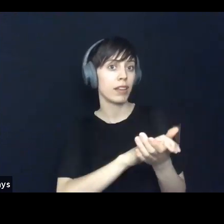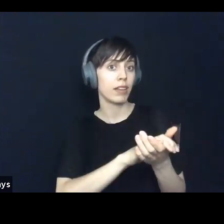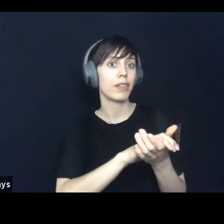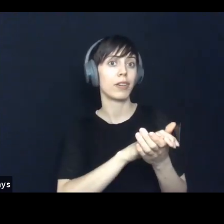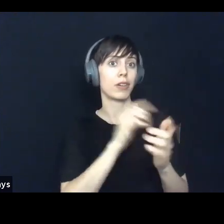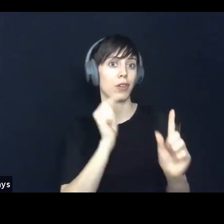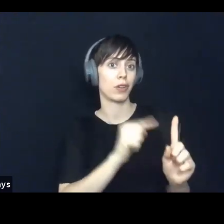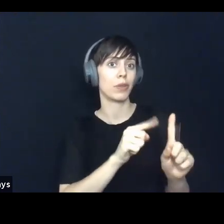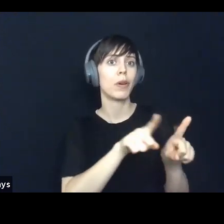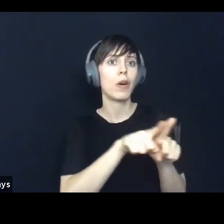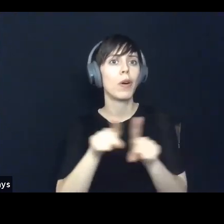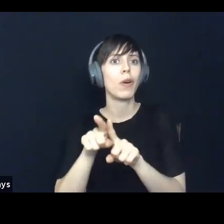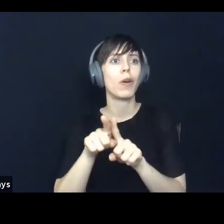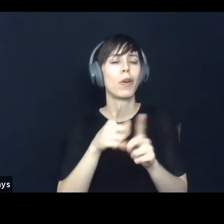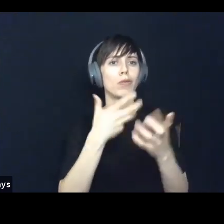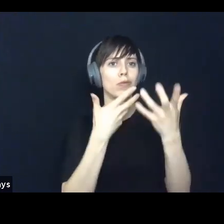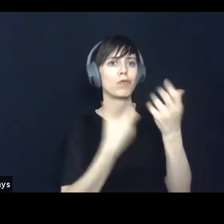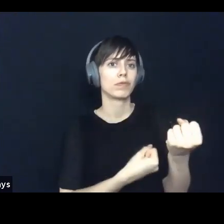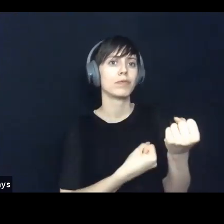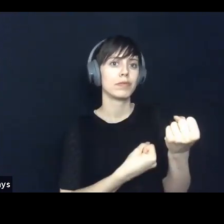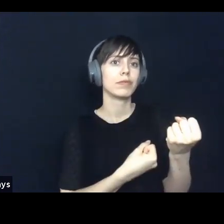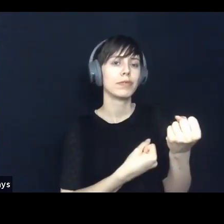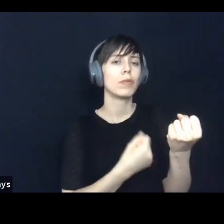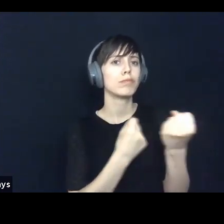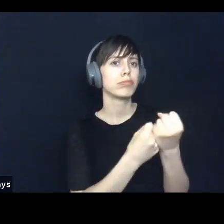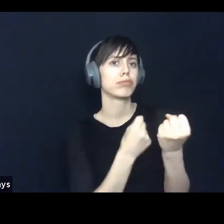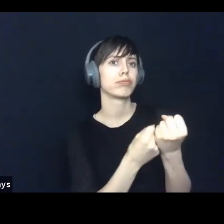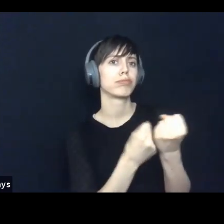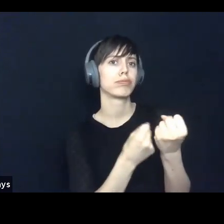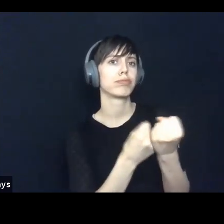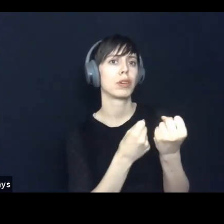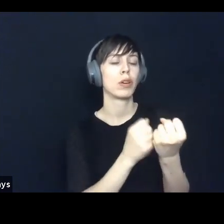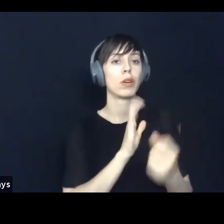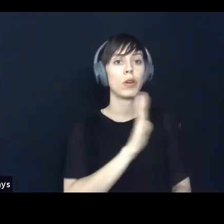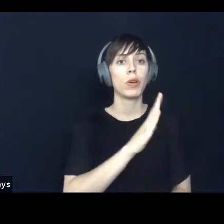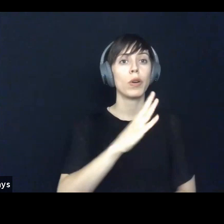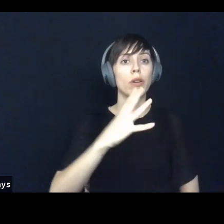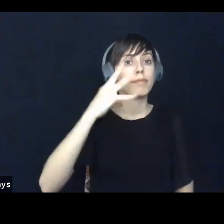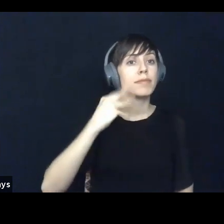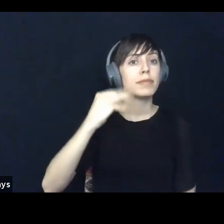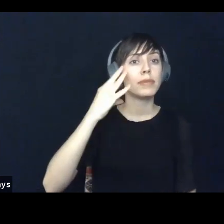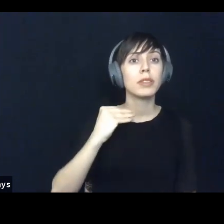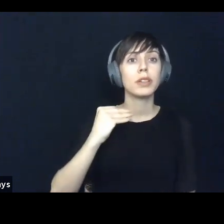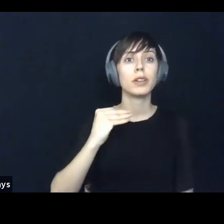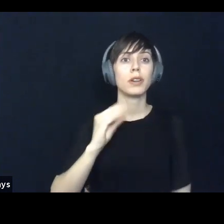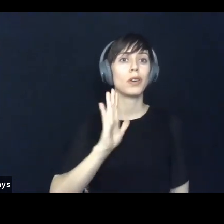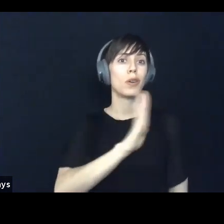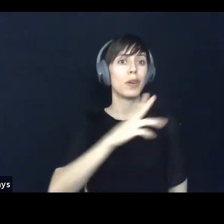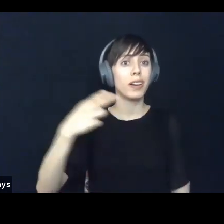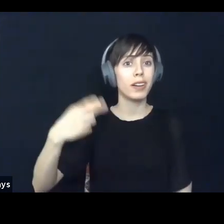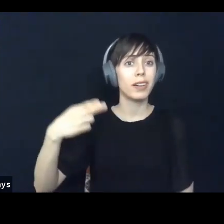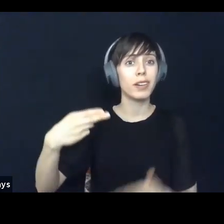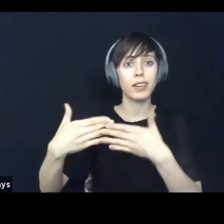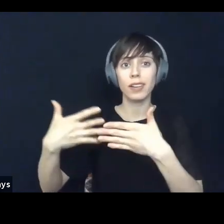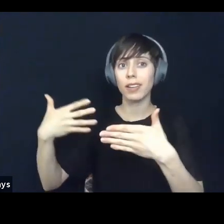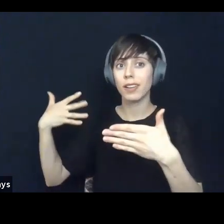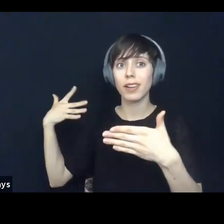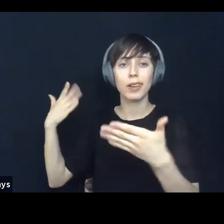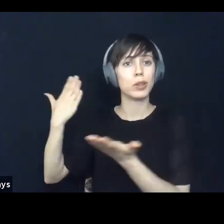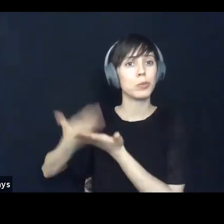believe her at her word, that her experience and her follow through that she's shown in her family and her community and